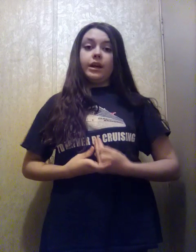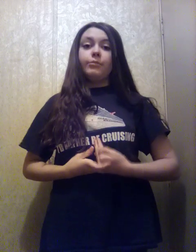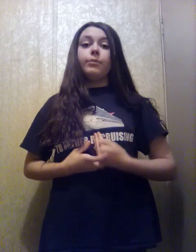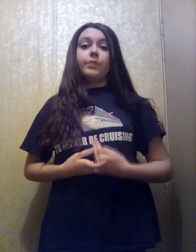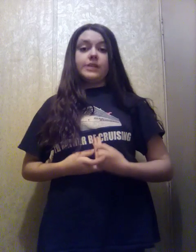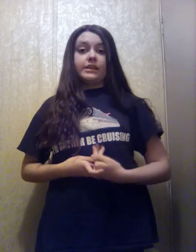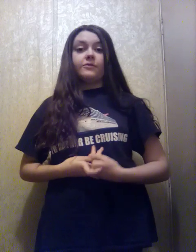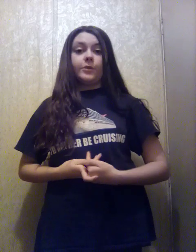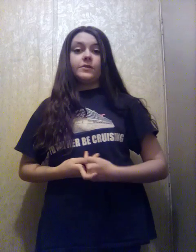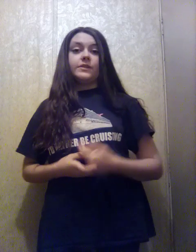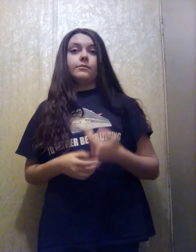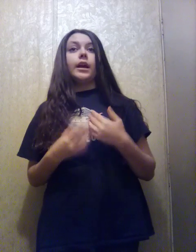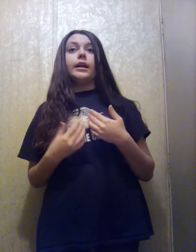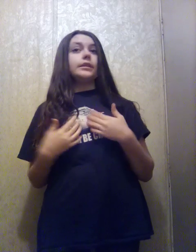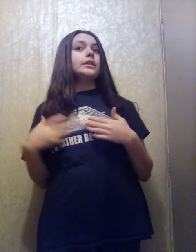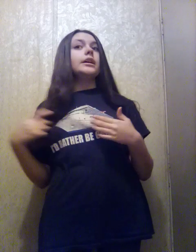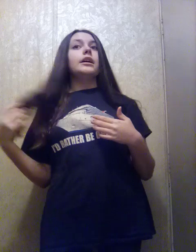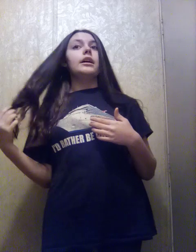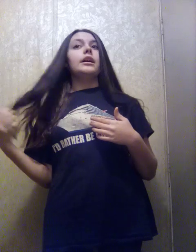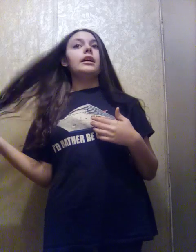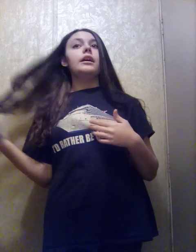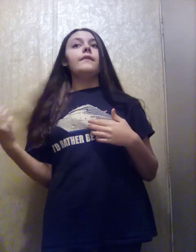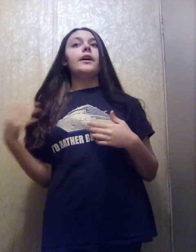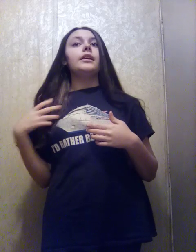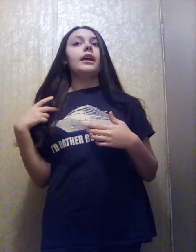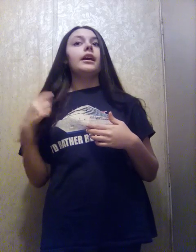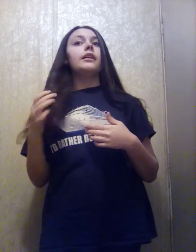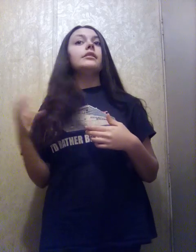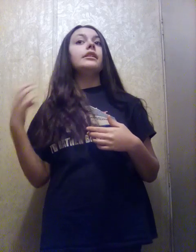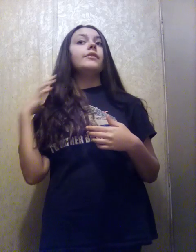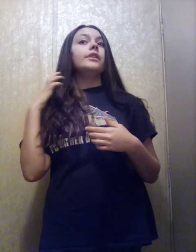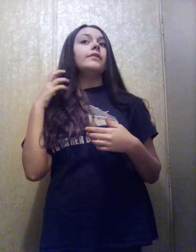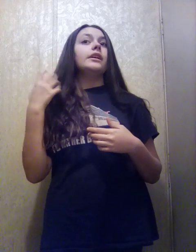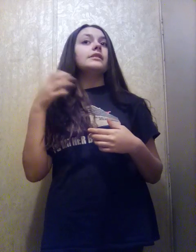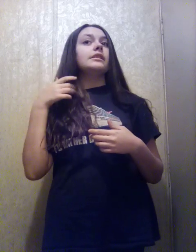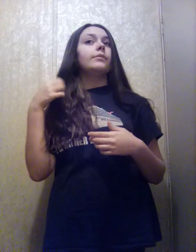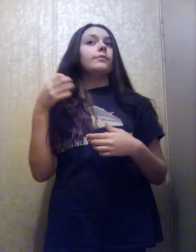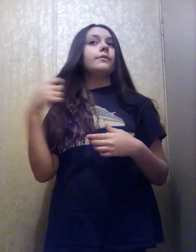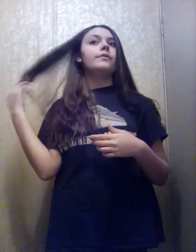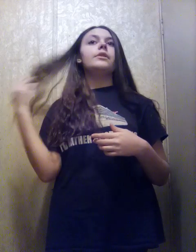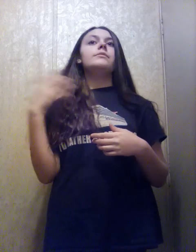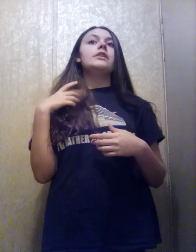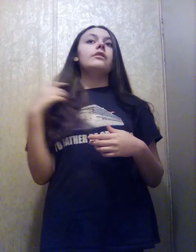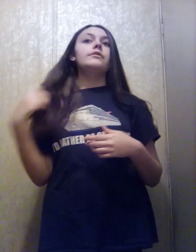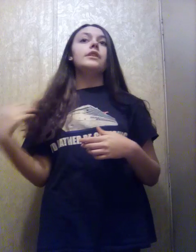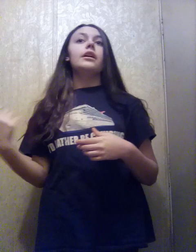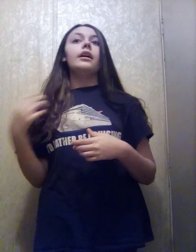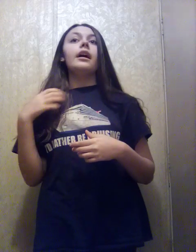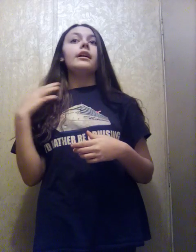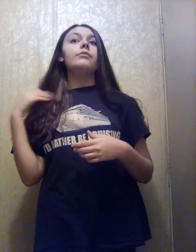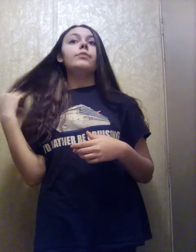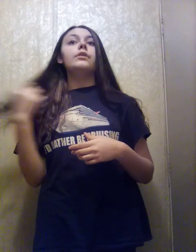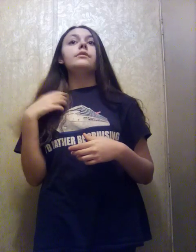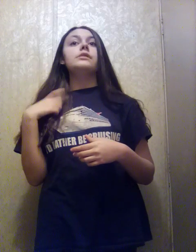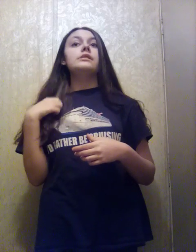I'm a protective person, and if I can, even if they can stick up for themselves, I will